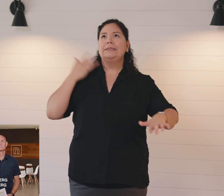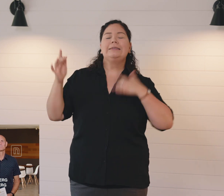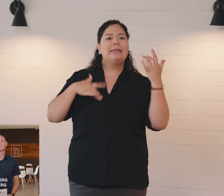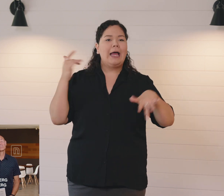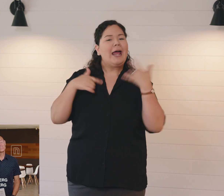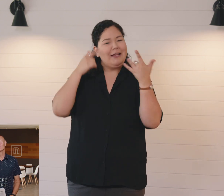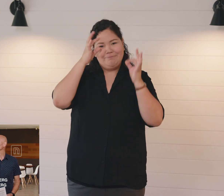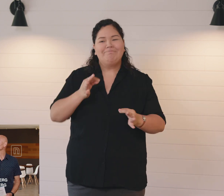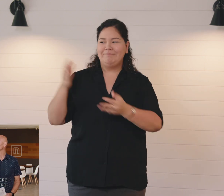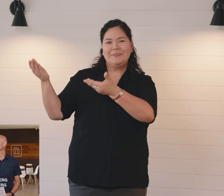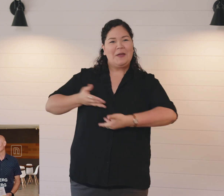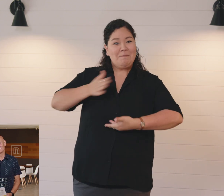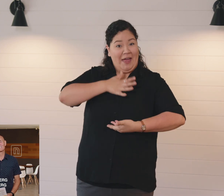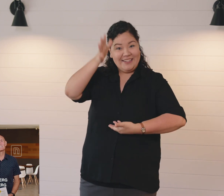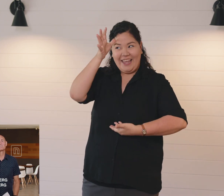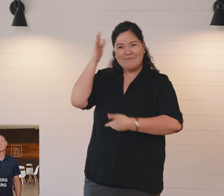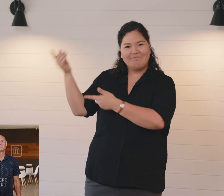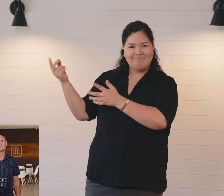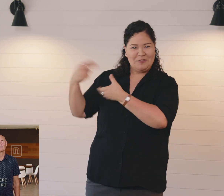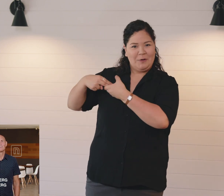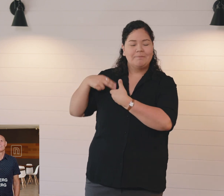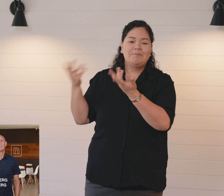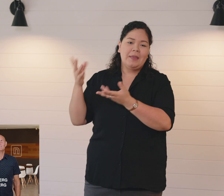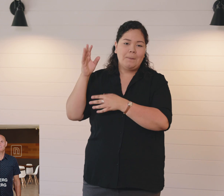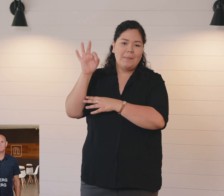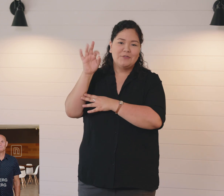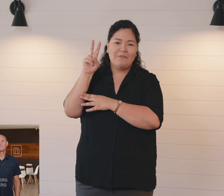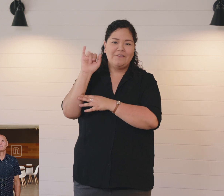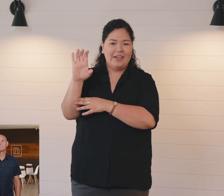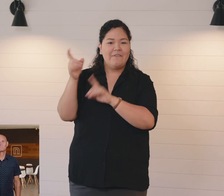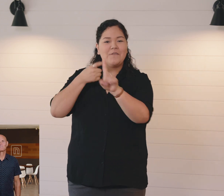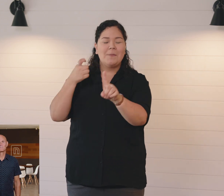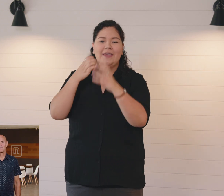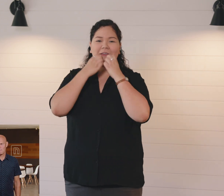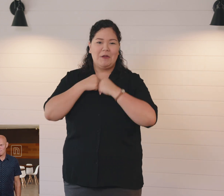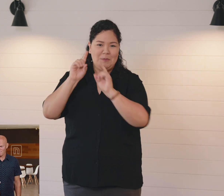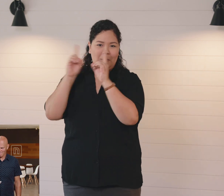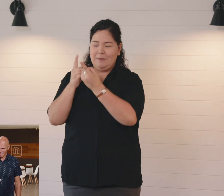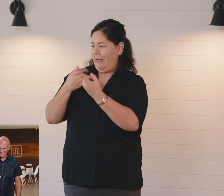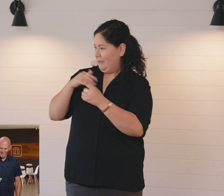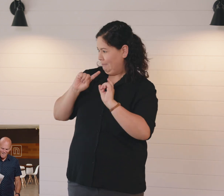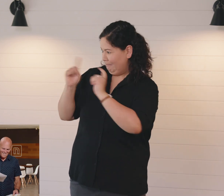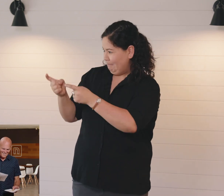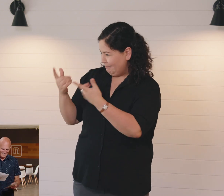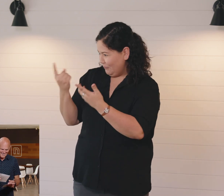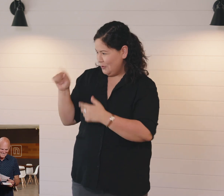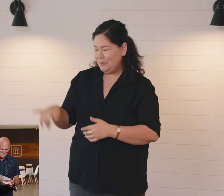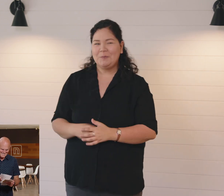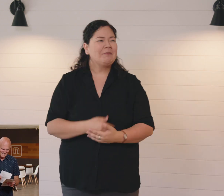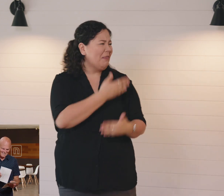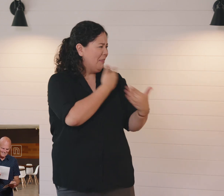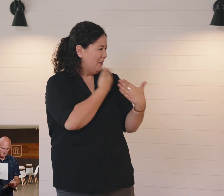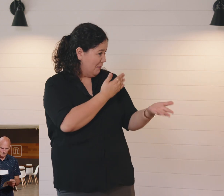that I actually invited my dad to join me. You might know him as Pastor Vic from the care department. Dad, this is for you.